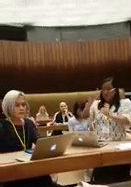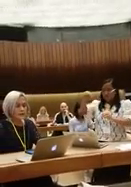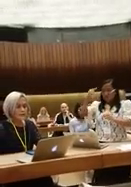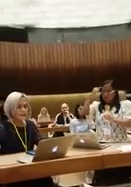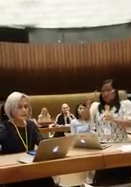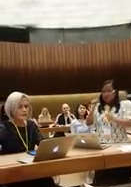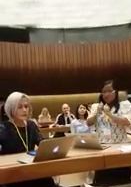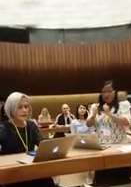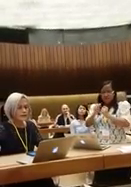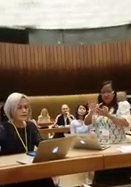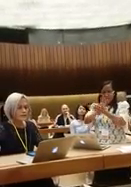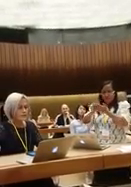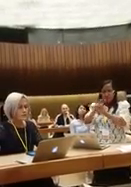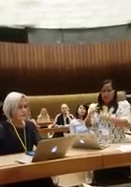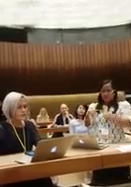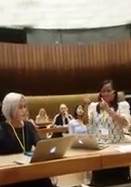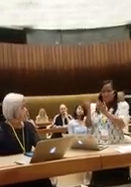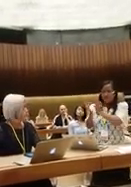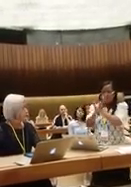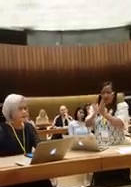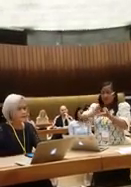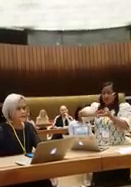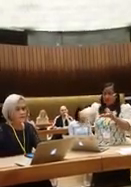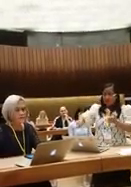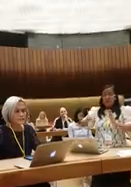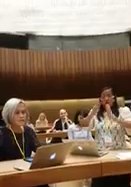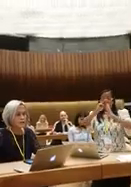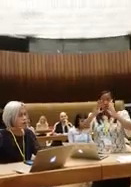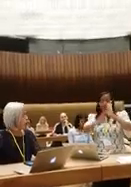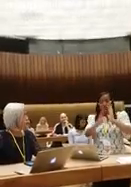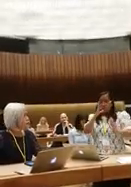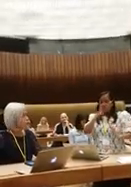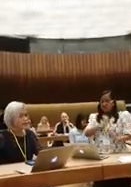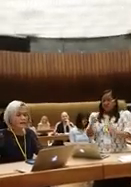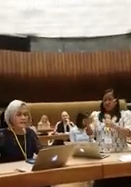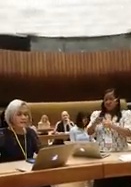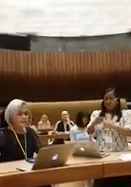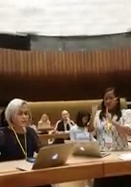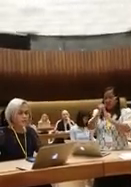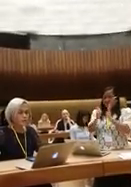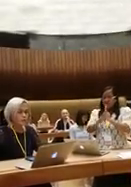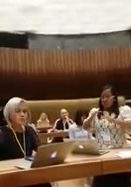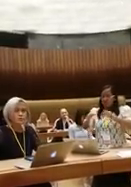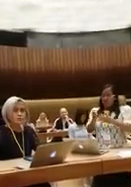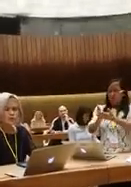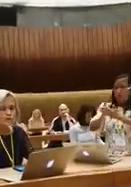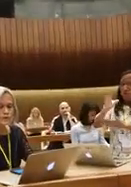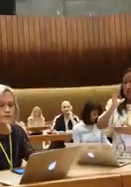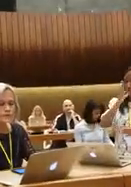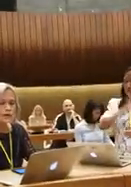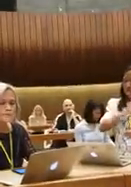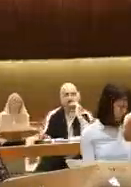death or denial of sexual and reproductive health rights. Often we cannot get food, go to school, or even ride